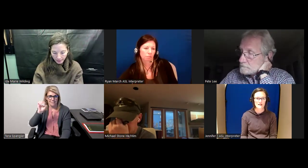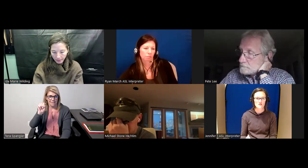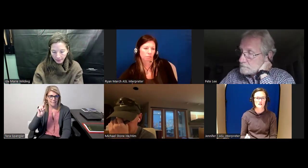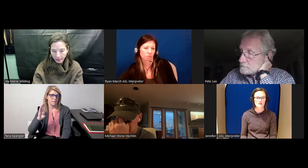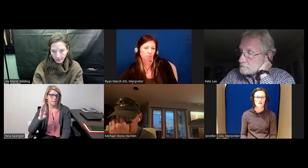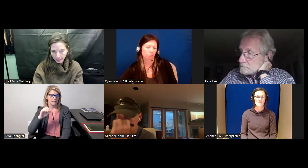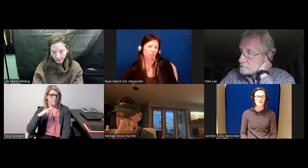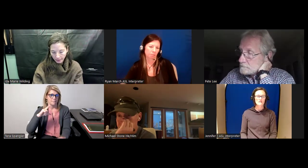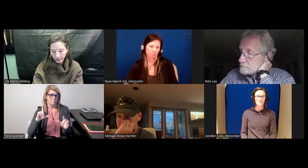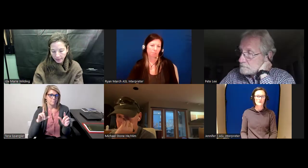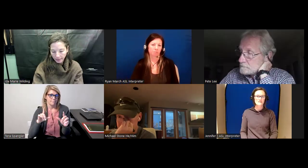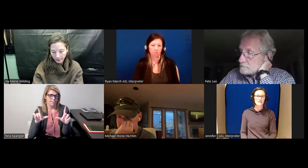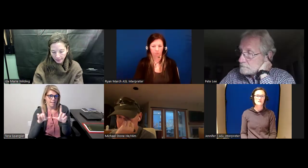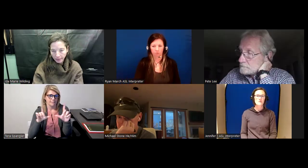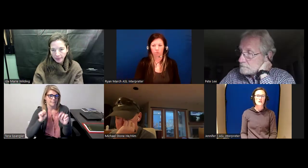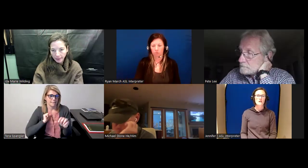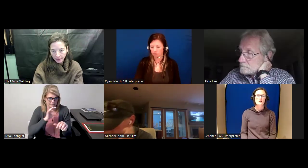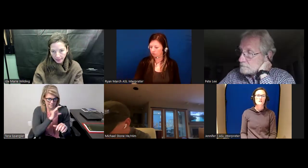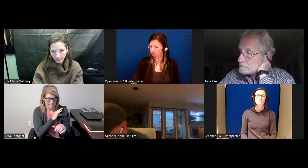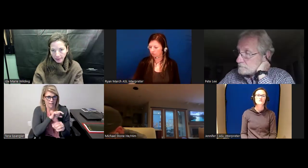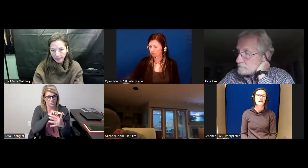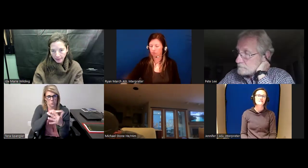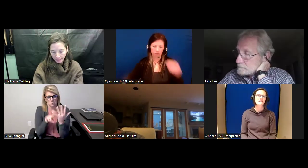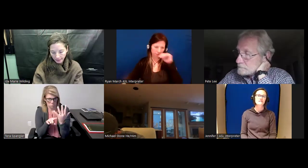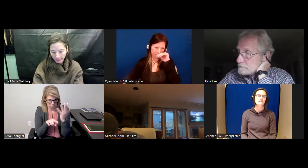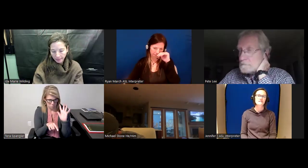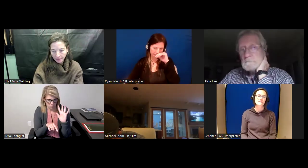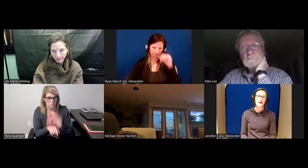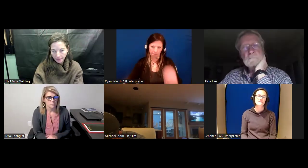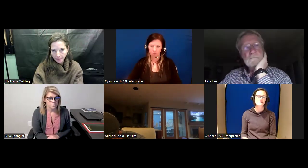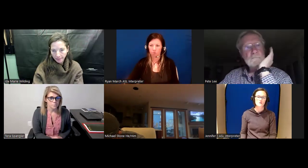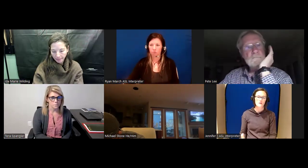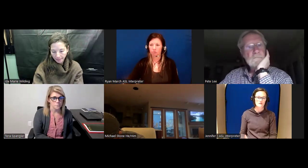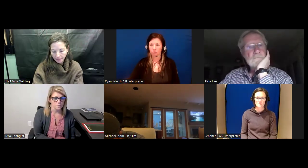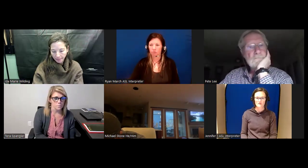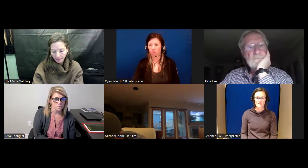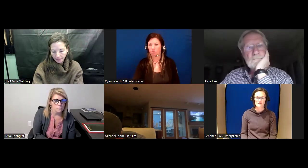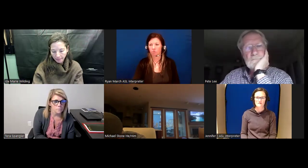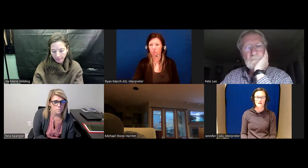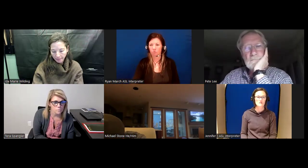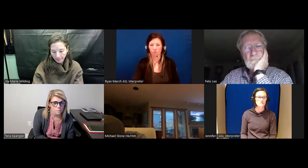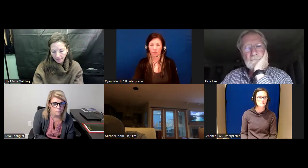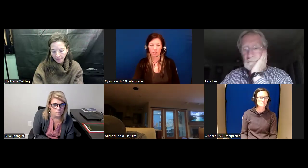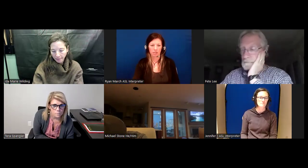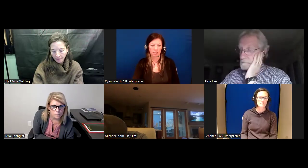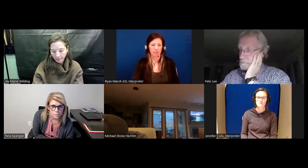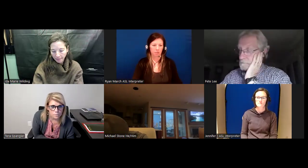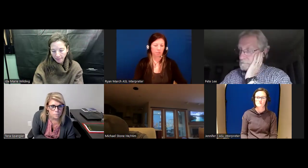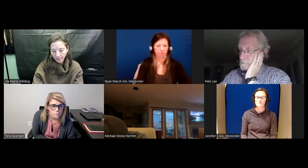scale connection for CSDB for licensed staff. So we have a total of 5